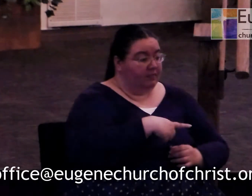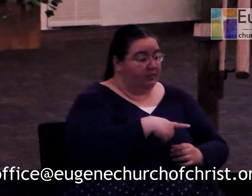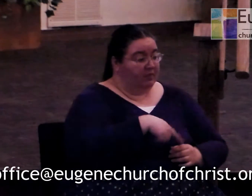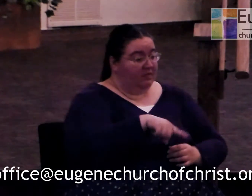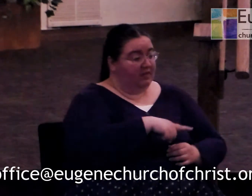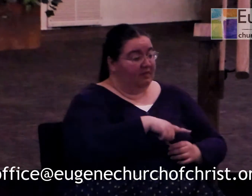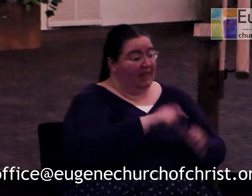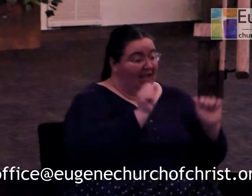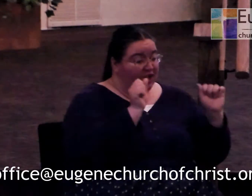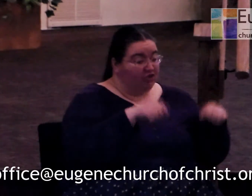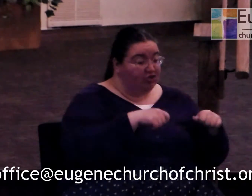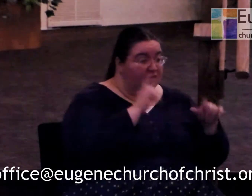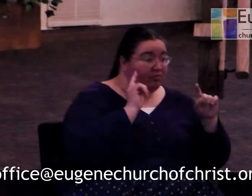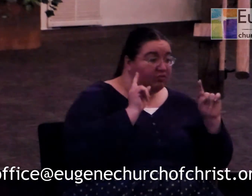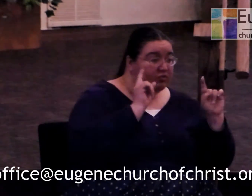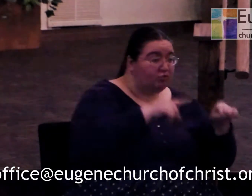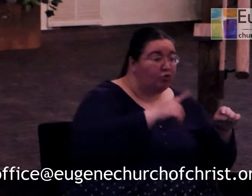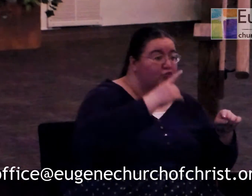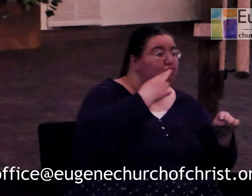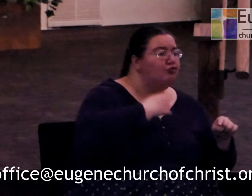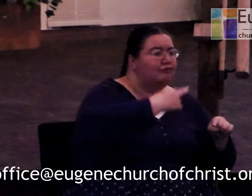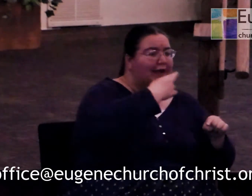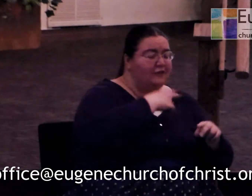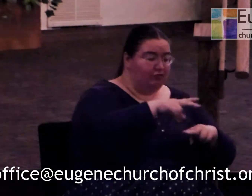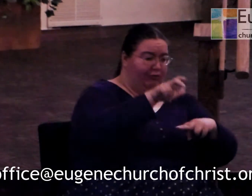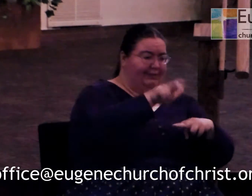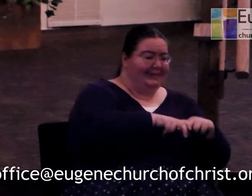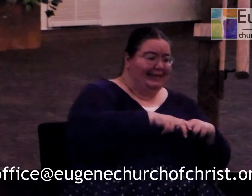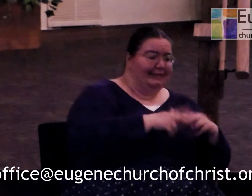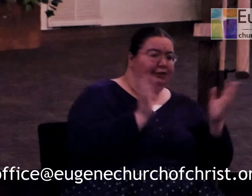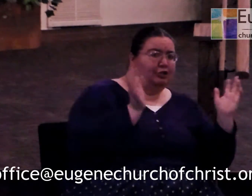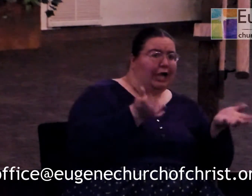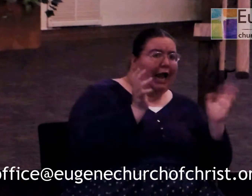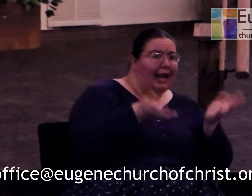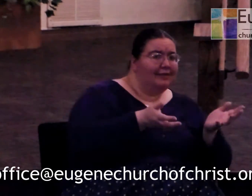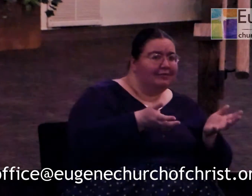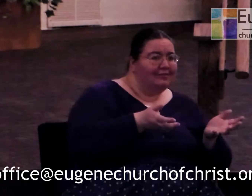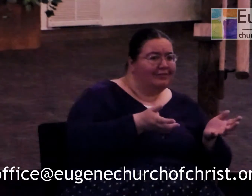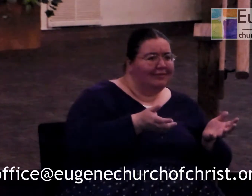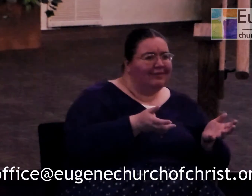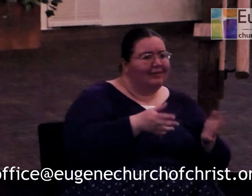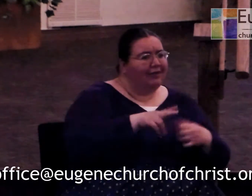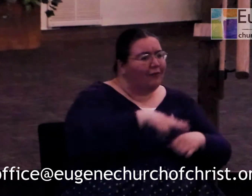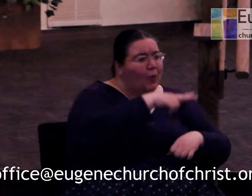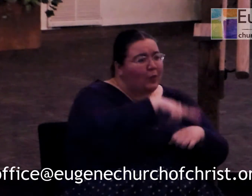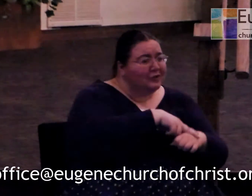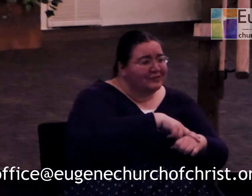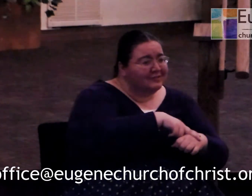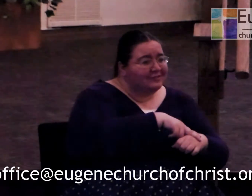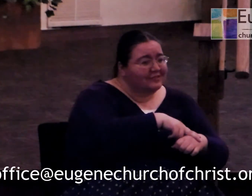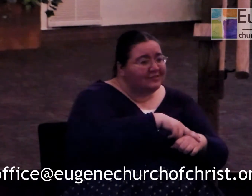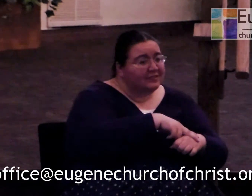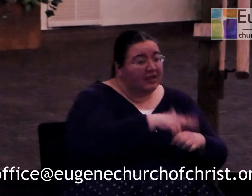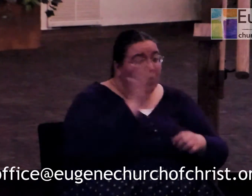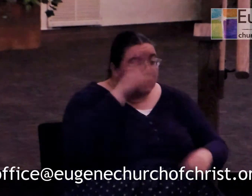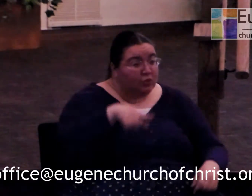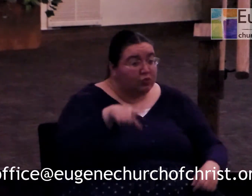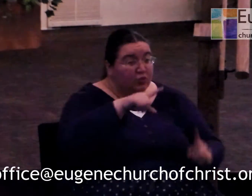the morning at a table and talk about the stuff that interested them? Sure they could. Will you go have coffee with people and talk about the stuff